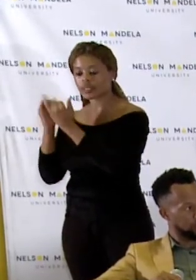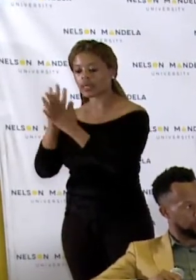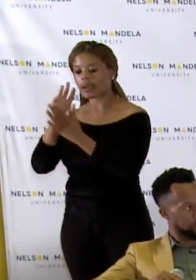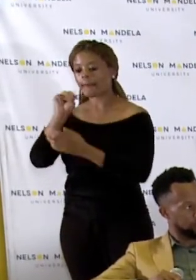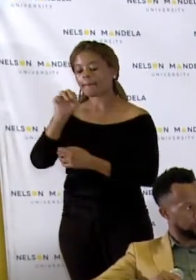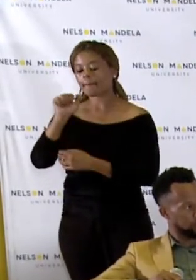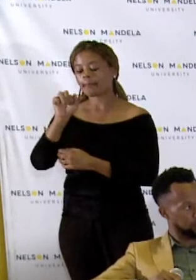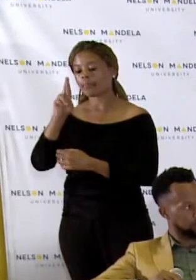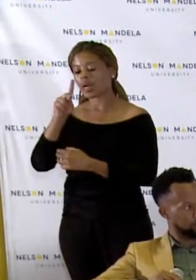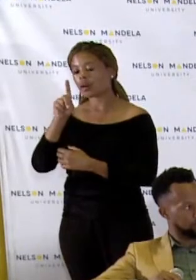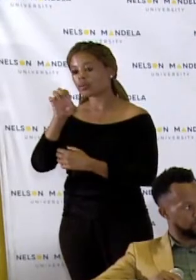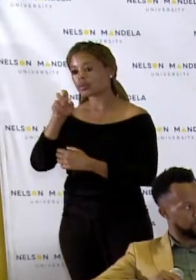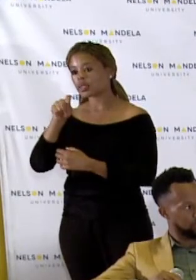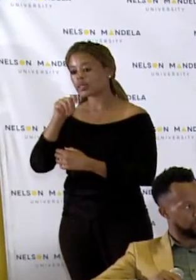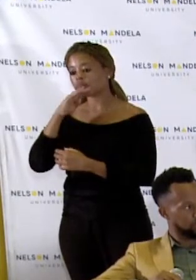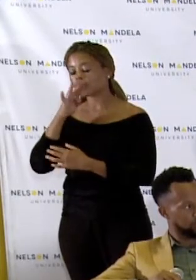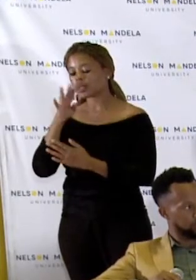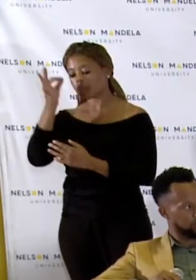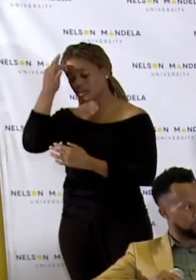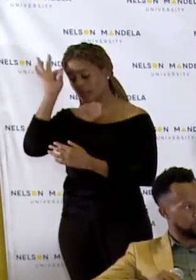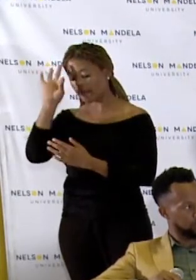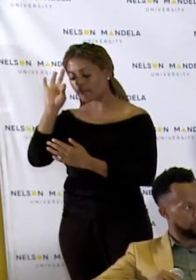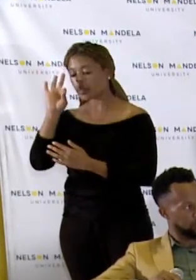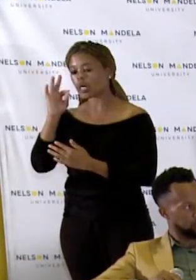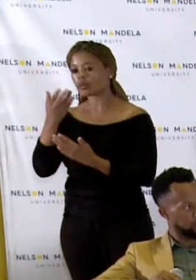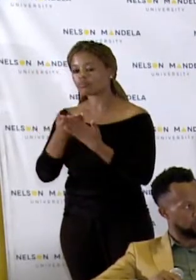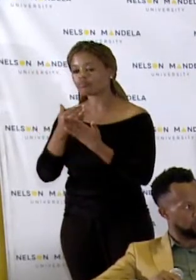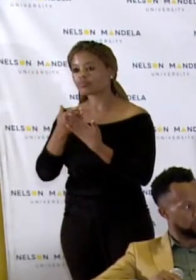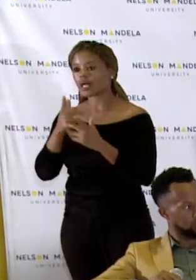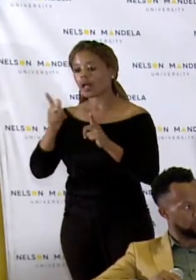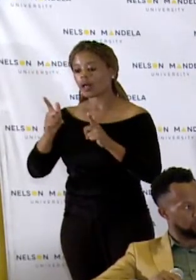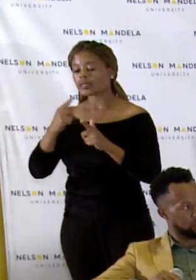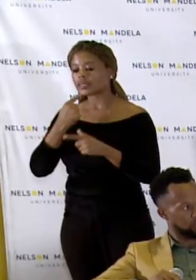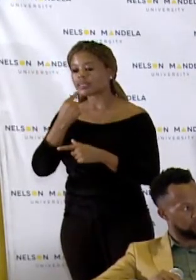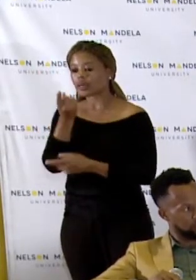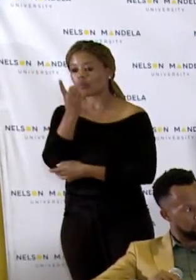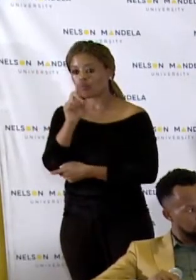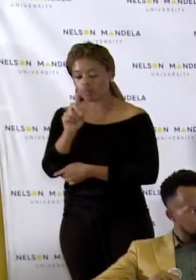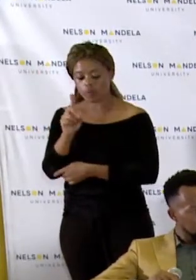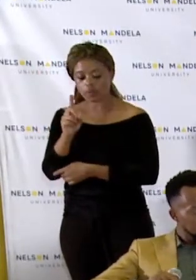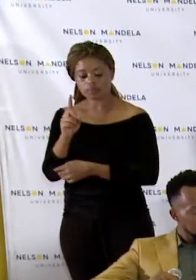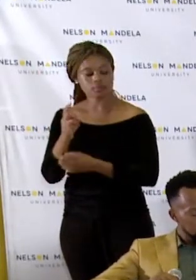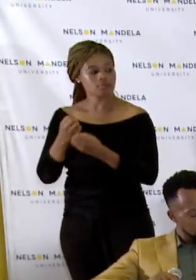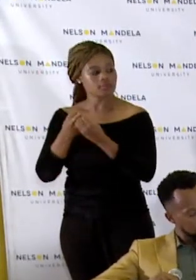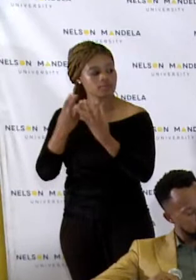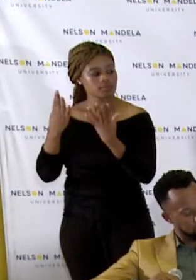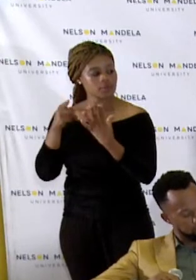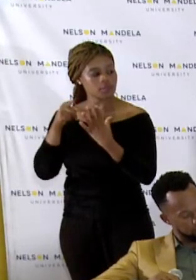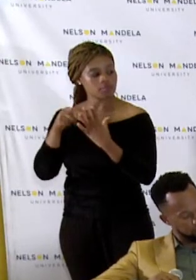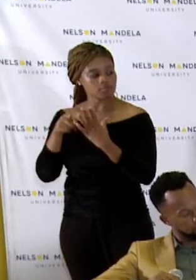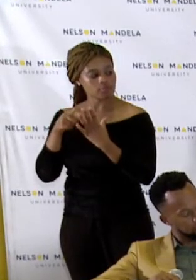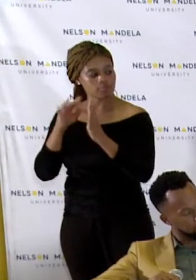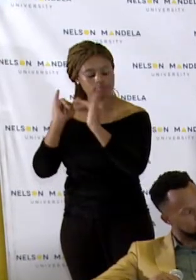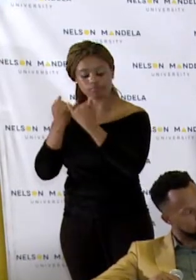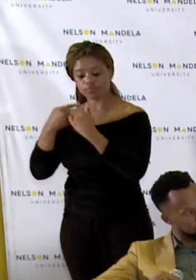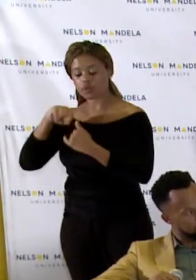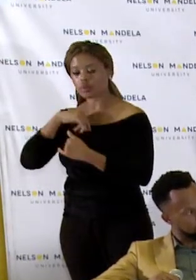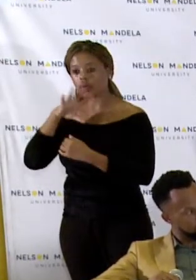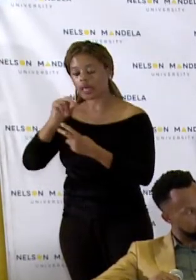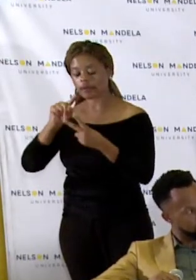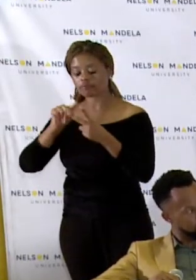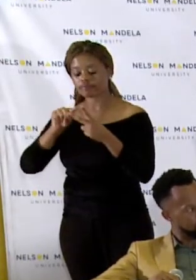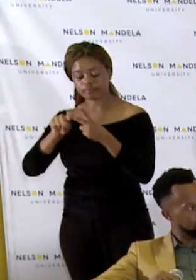markets. So government, for me, what I would say is, how do we make greater coherence of the instruments that we have? And